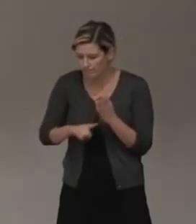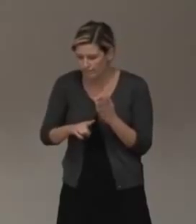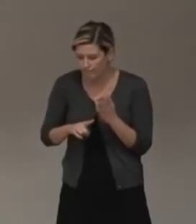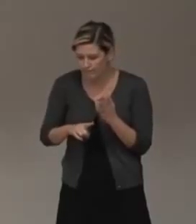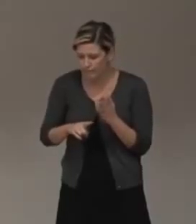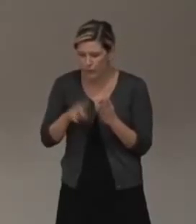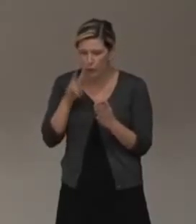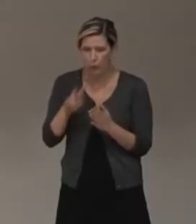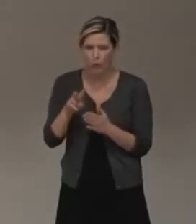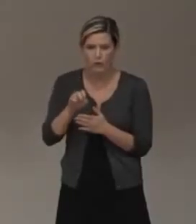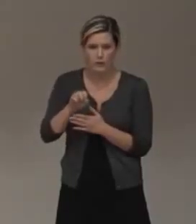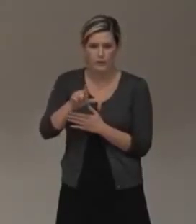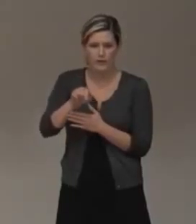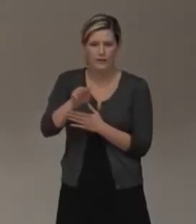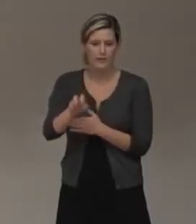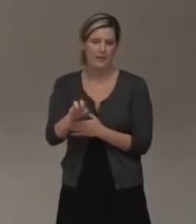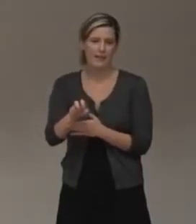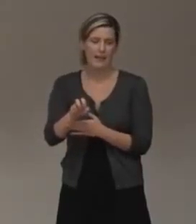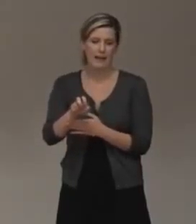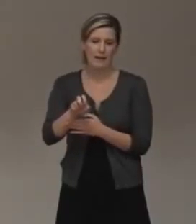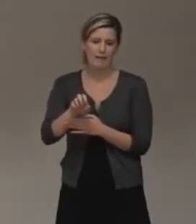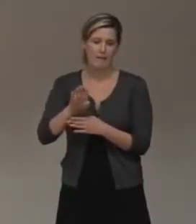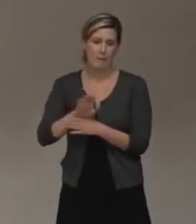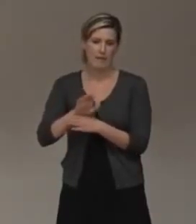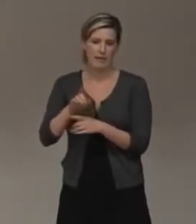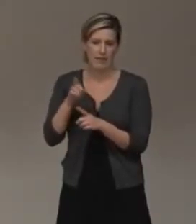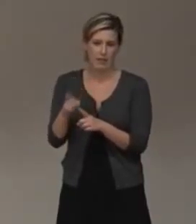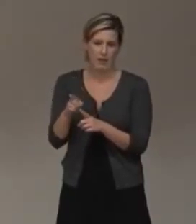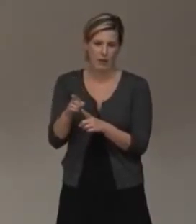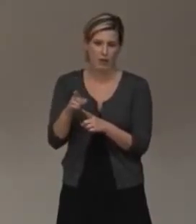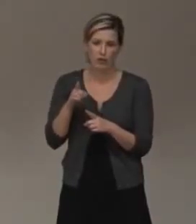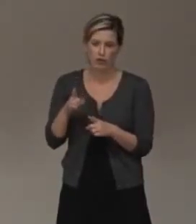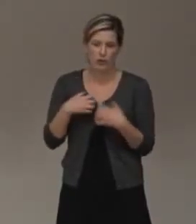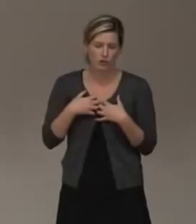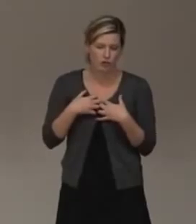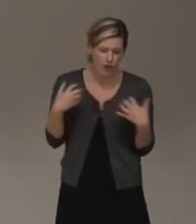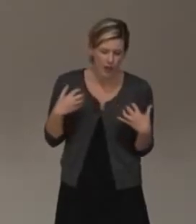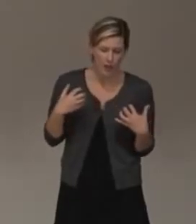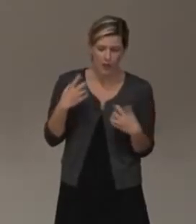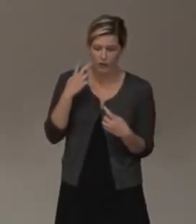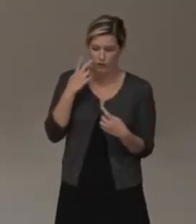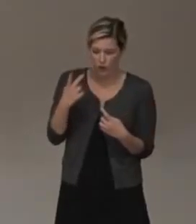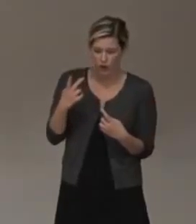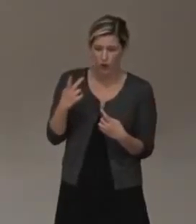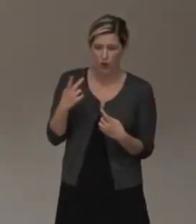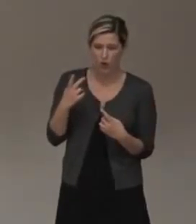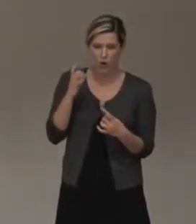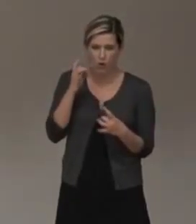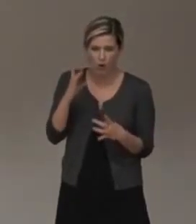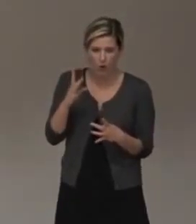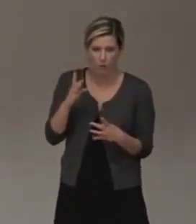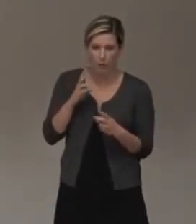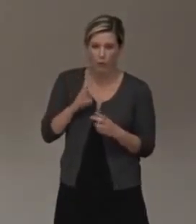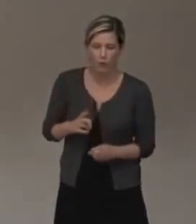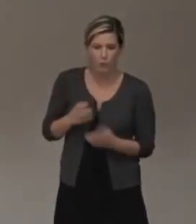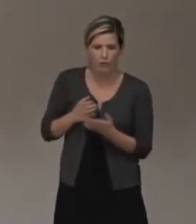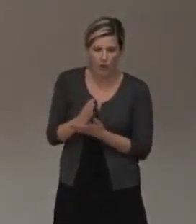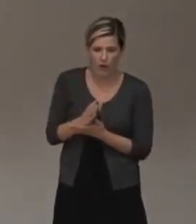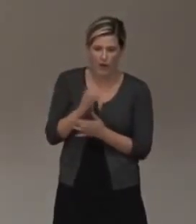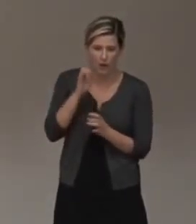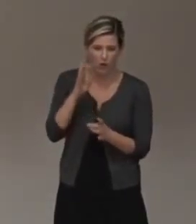slave trade in southern Sudan. She was so outraged by what she saw there and the human rights